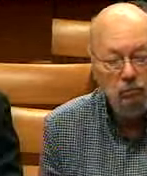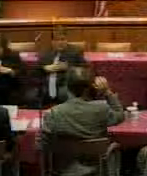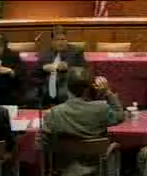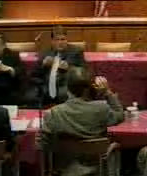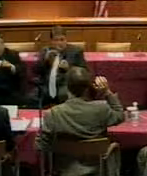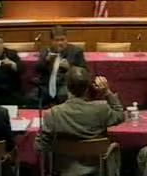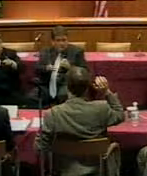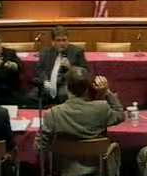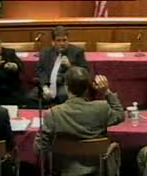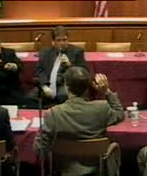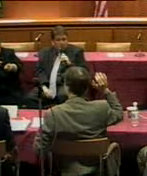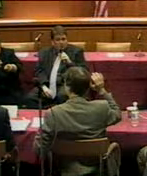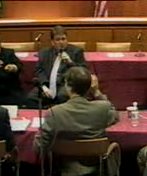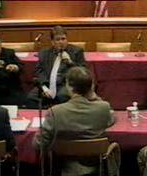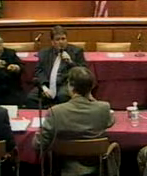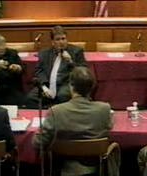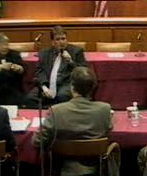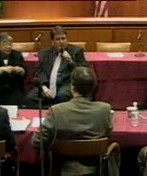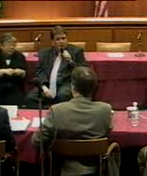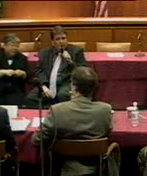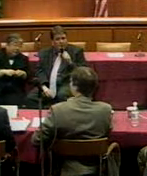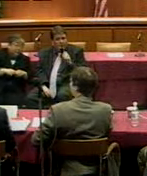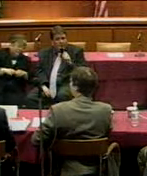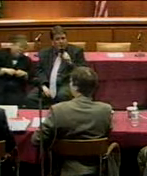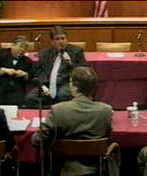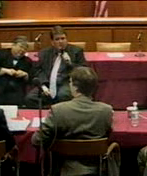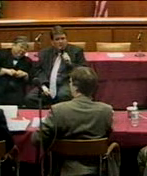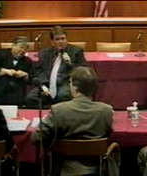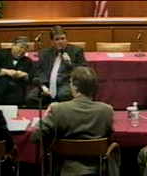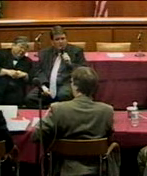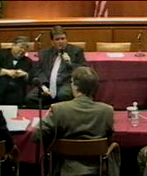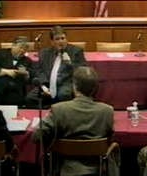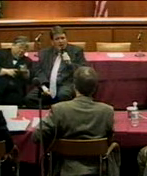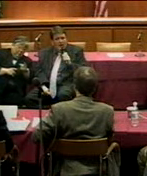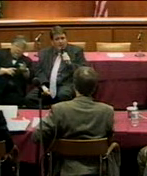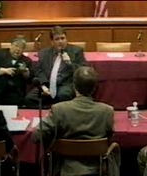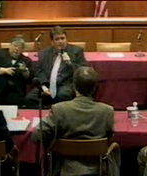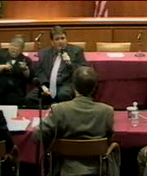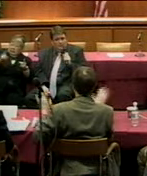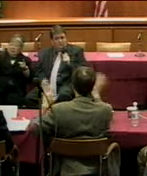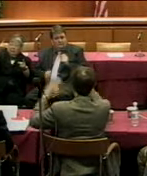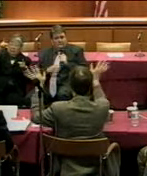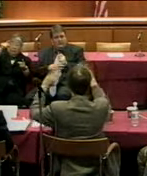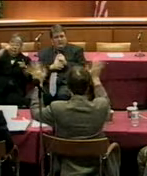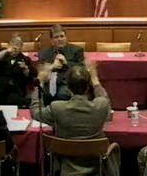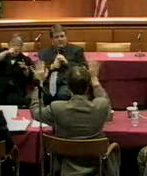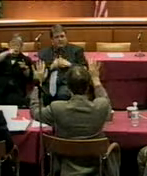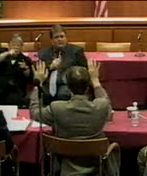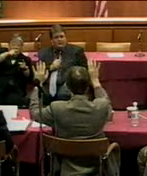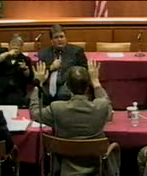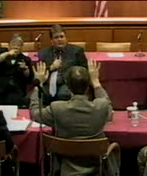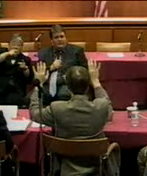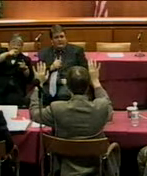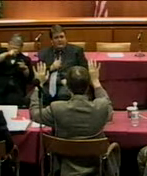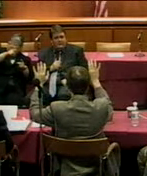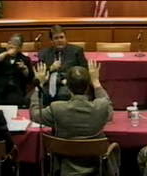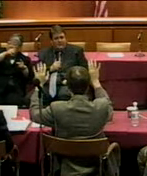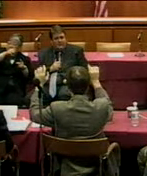Christian? This is Christian. I would like, first we need the camera